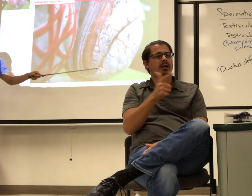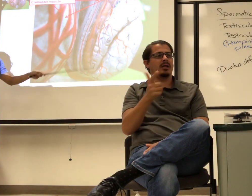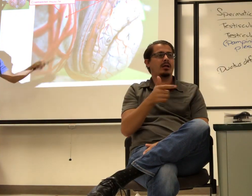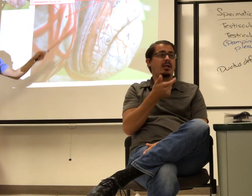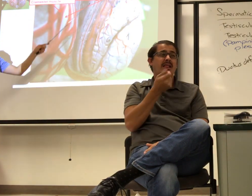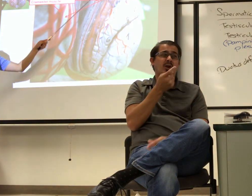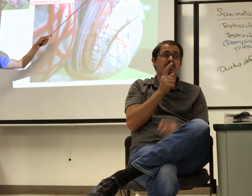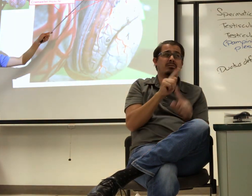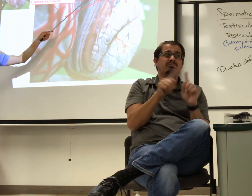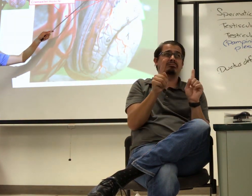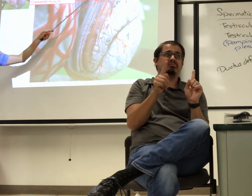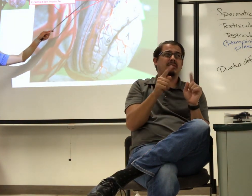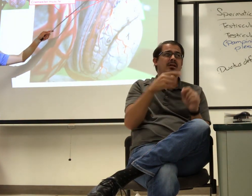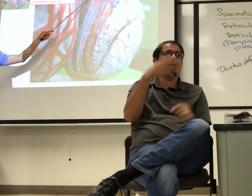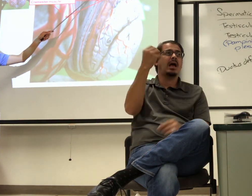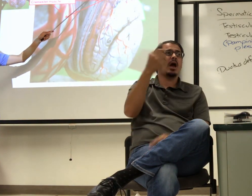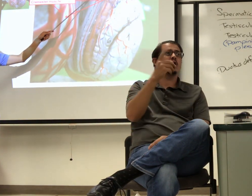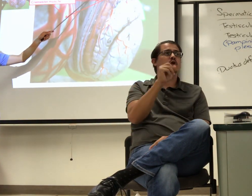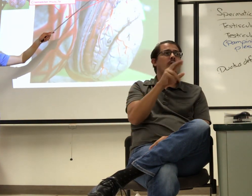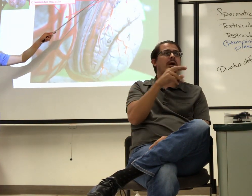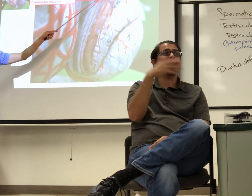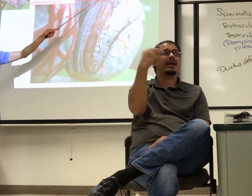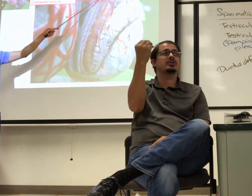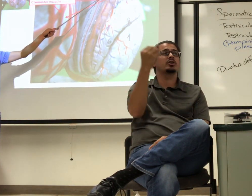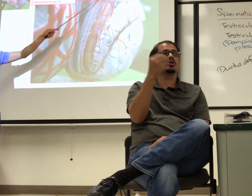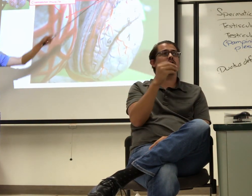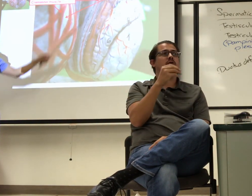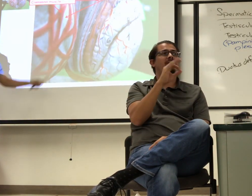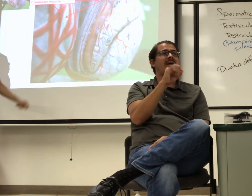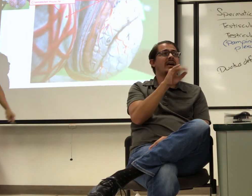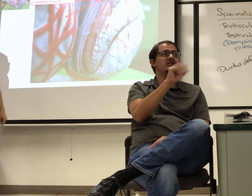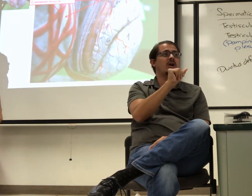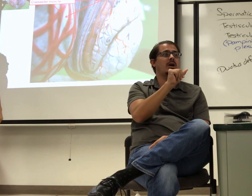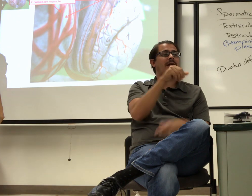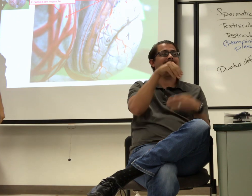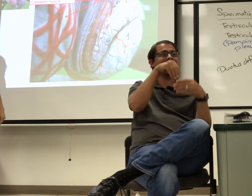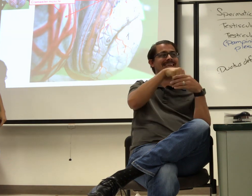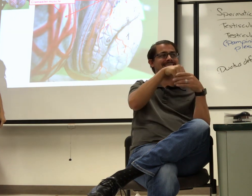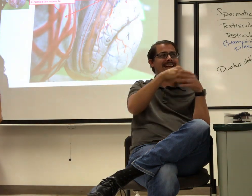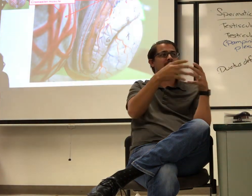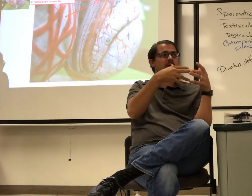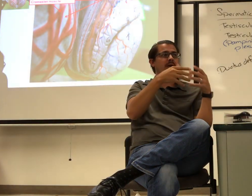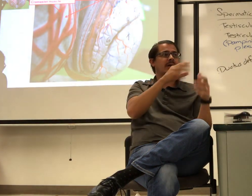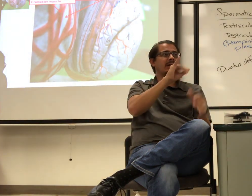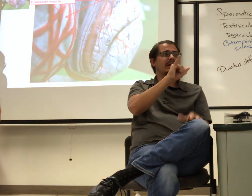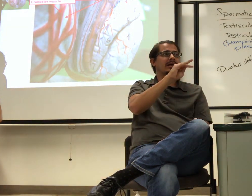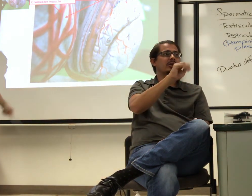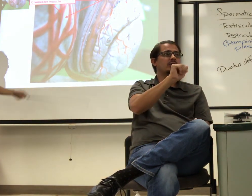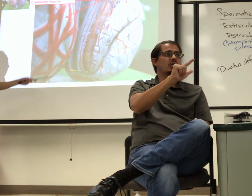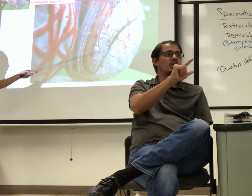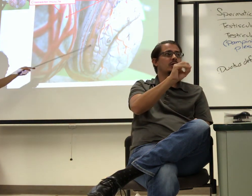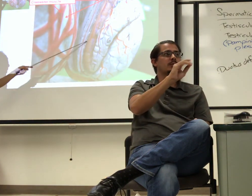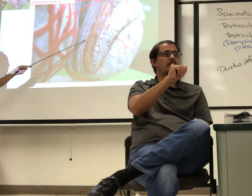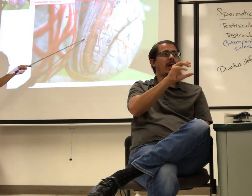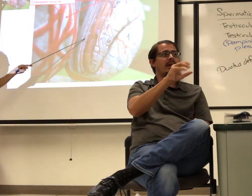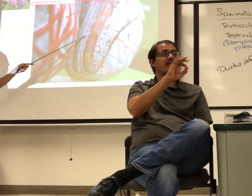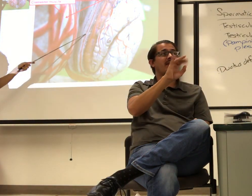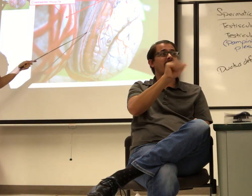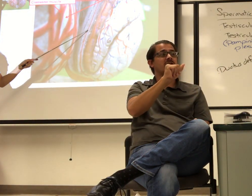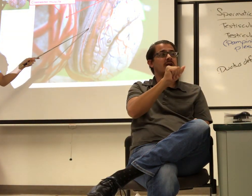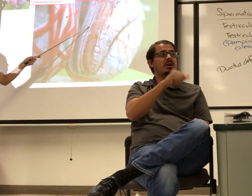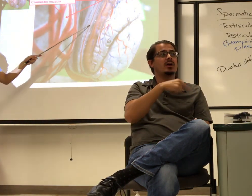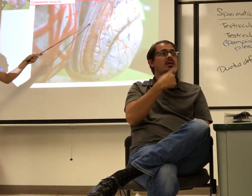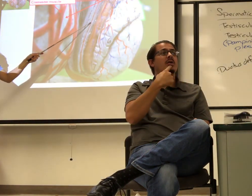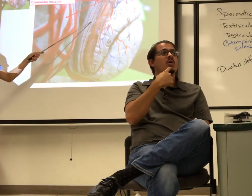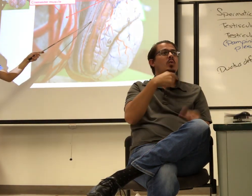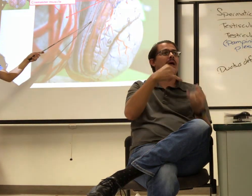nuanced. The outer gray is the external spermatic fascia. The inner gray is the internal spermatic fascia. And the red line